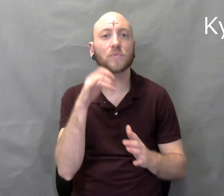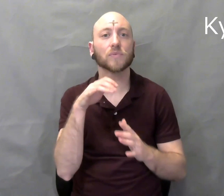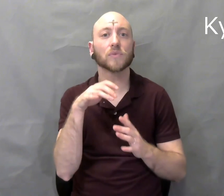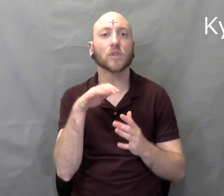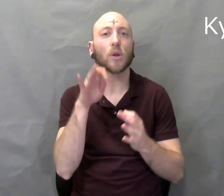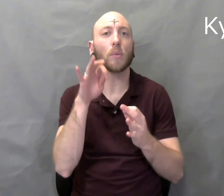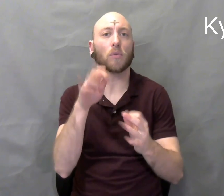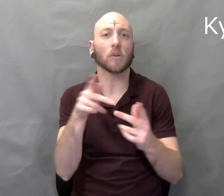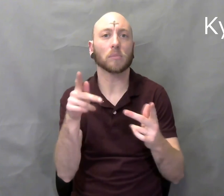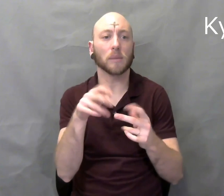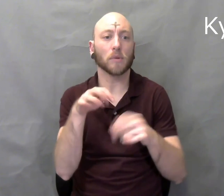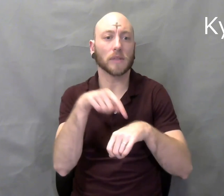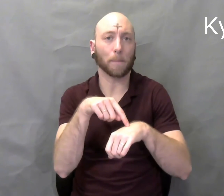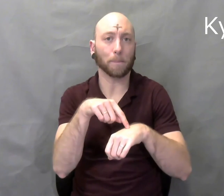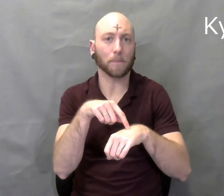be here.